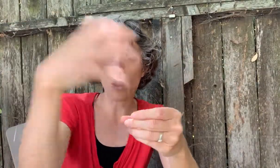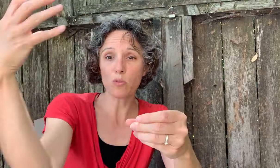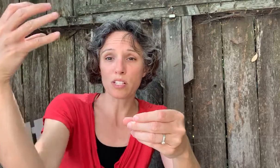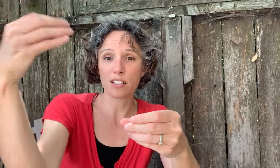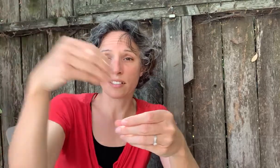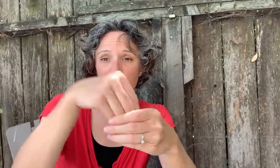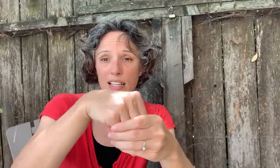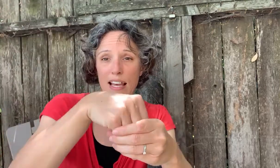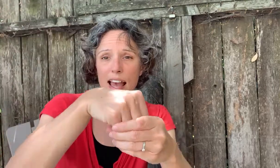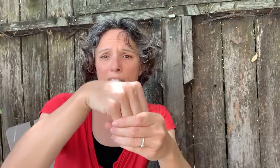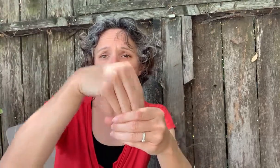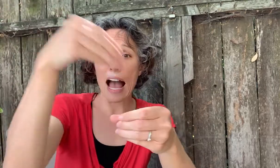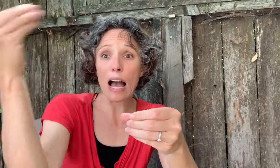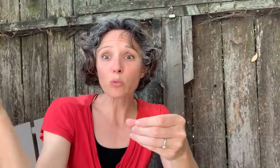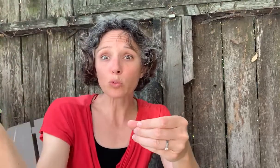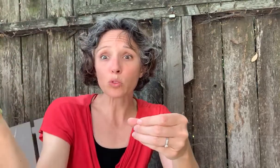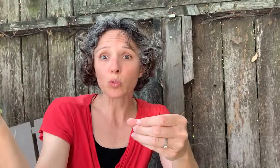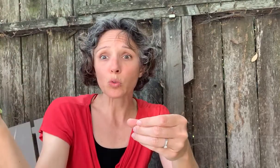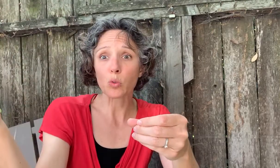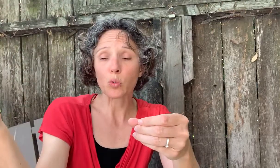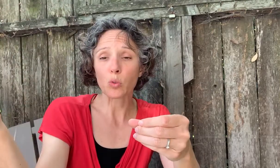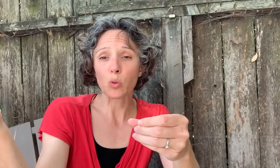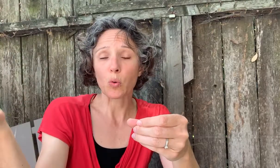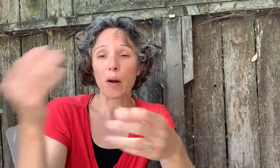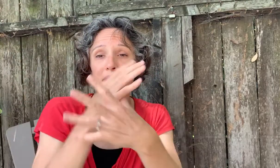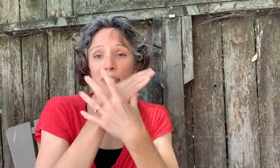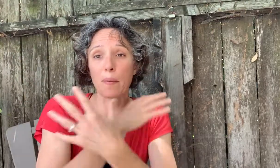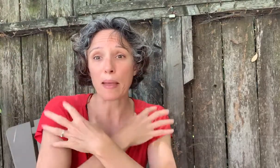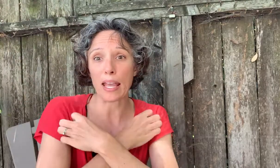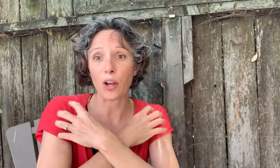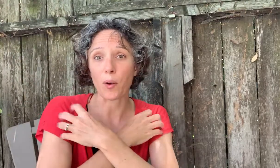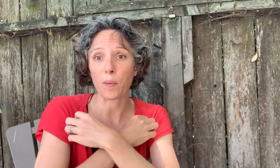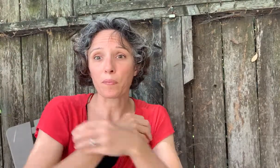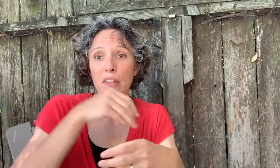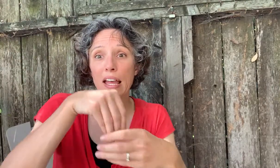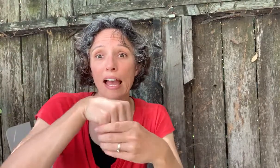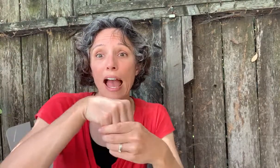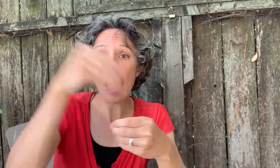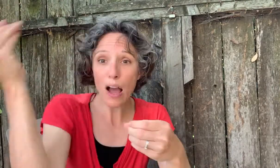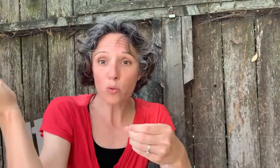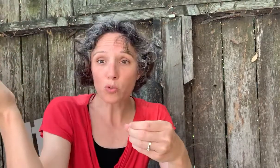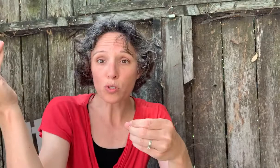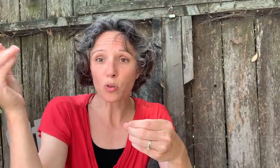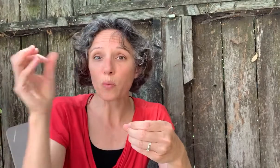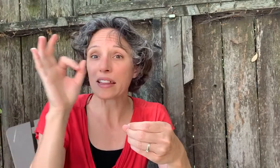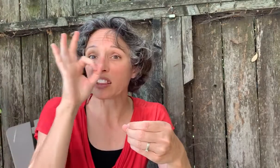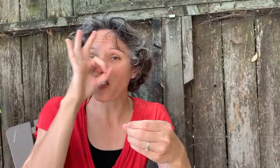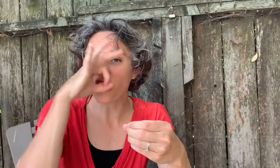out? Out went the bear. Out went the fox.